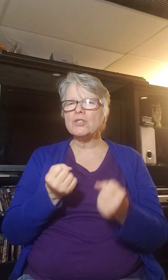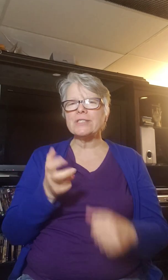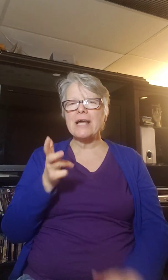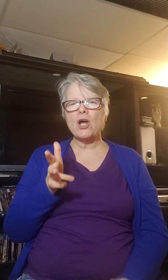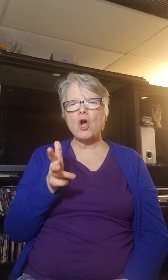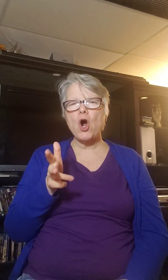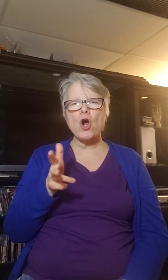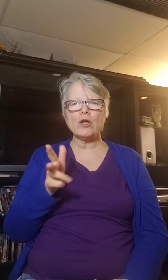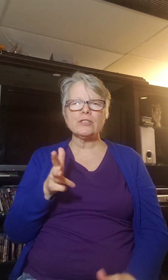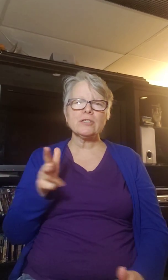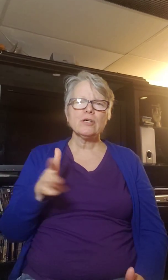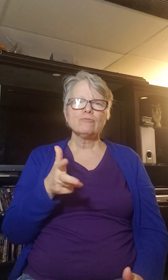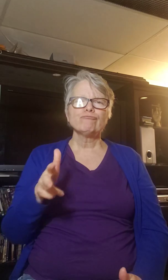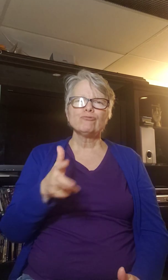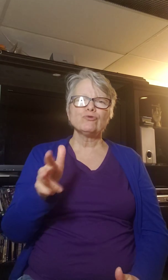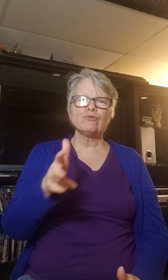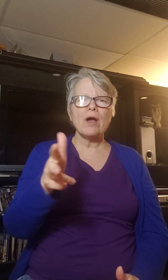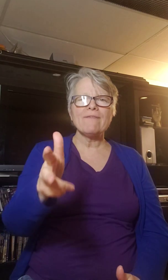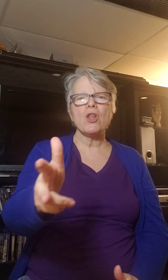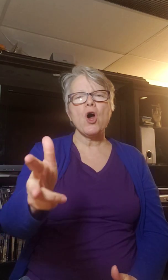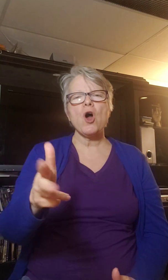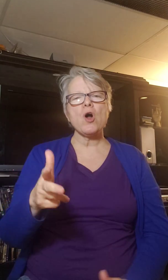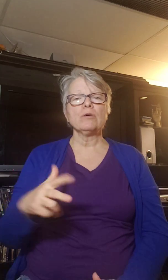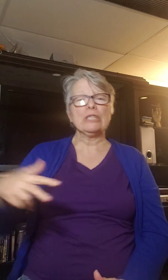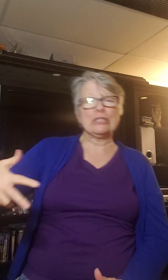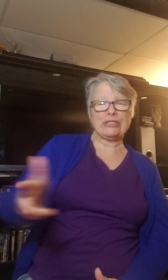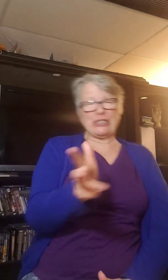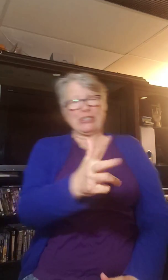like cars driving along,